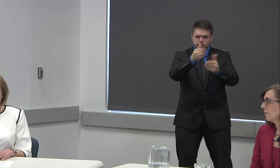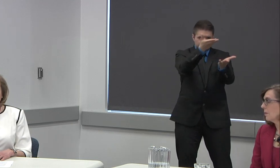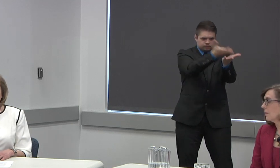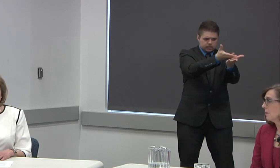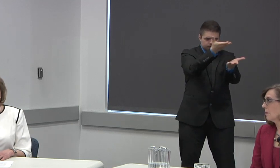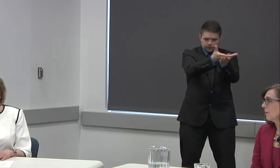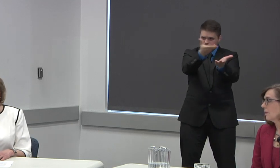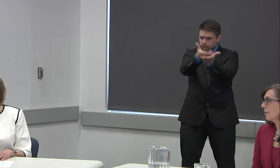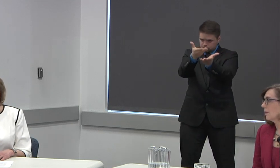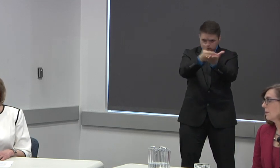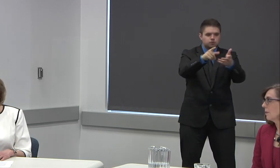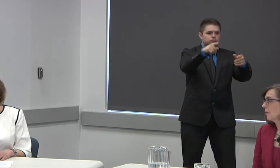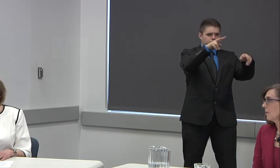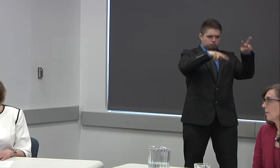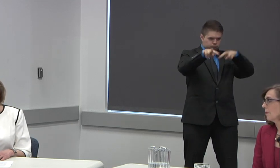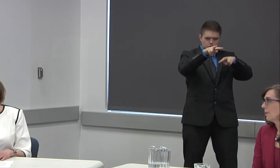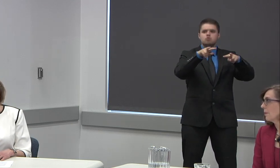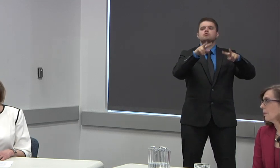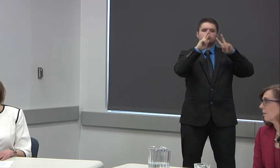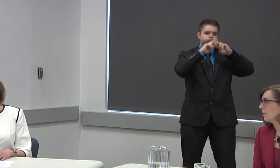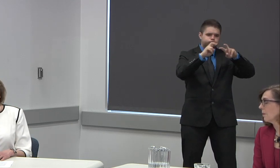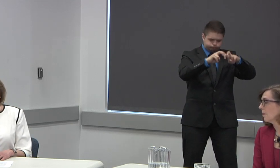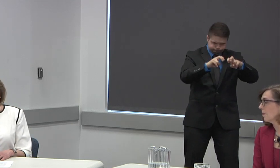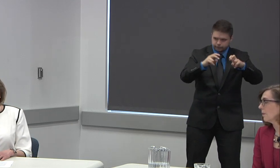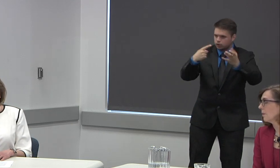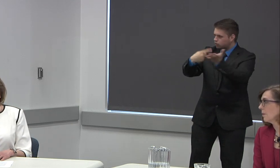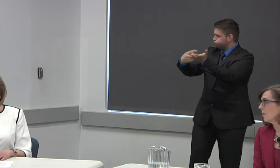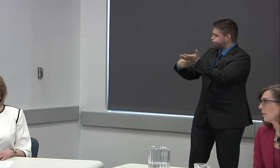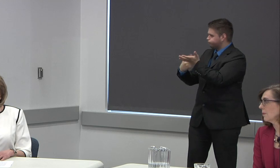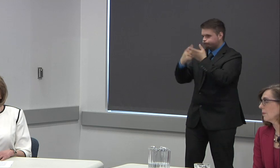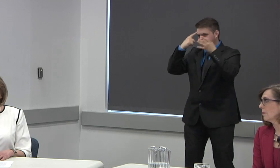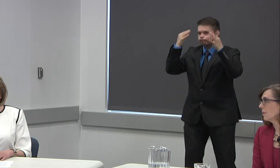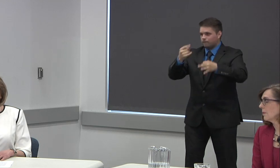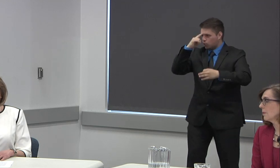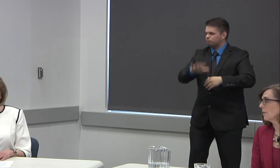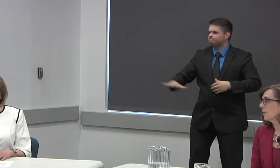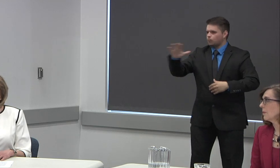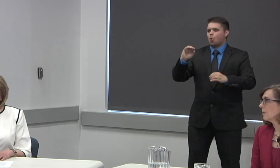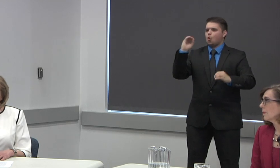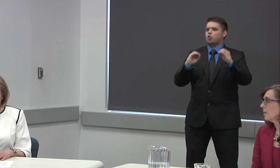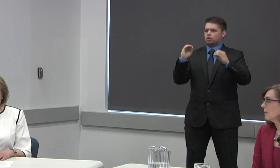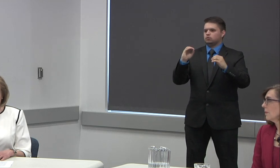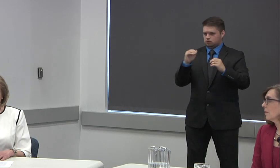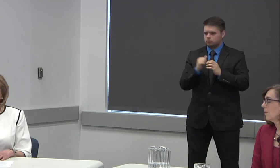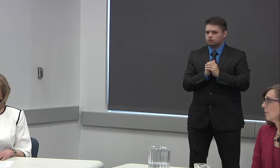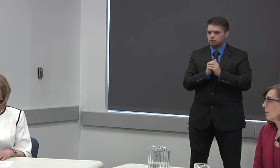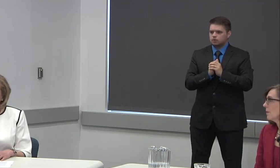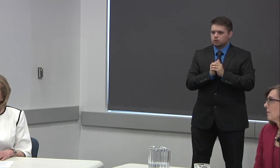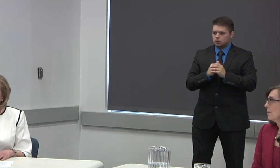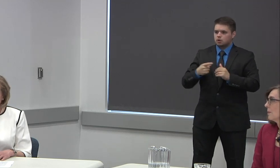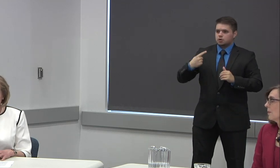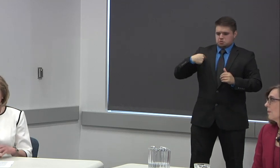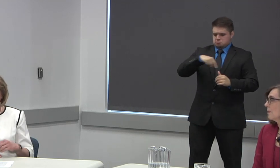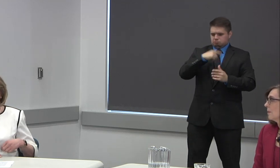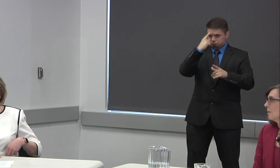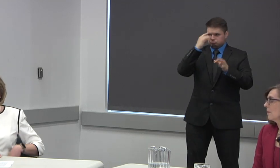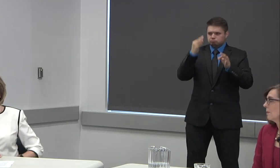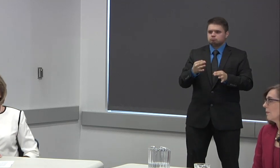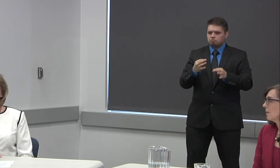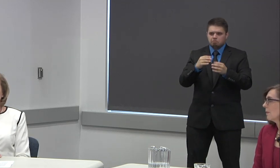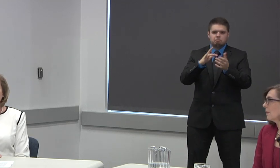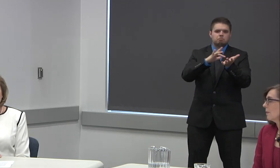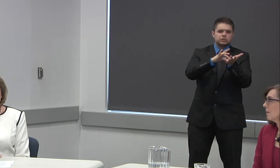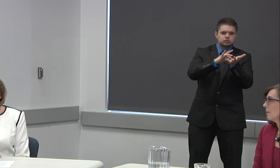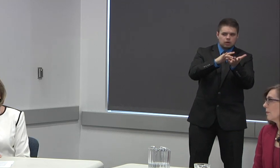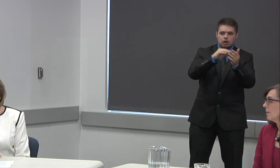with her plan to reopen Oregon. The governor has established a very collaborative discussion with the Medical Advisory Panel.